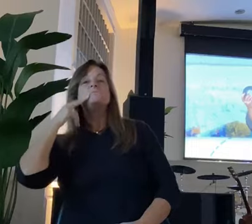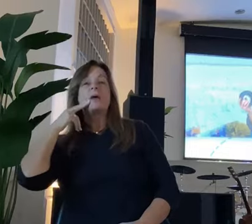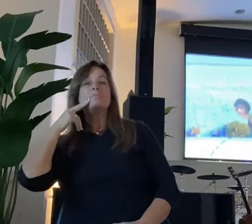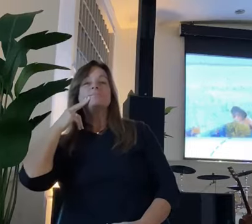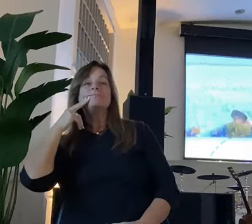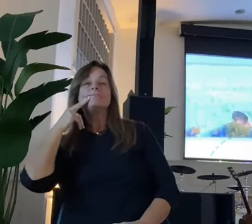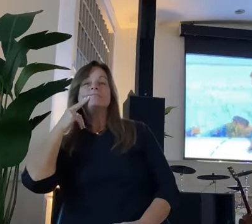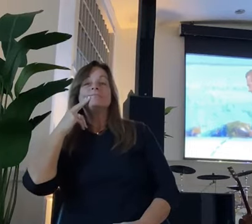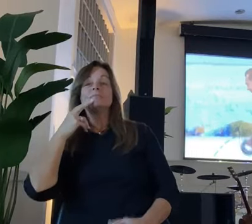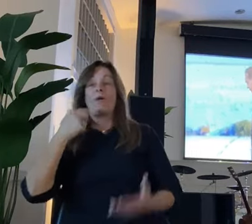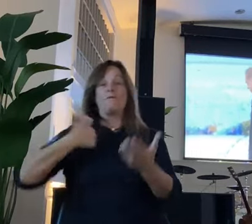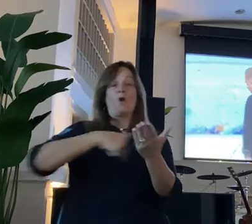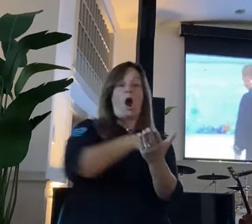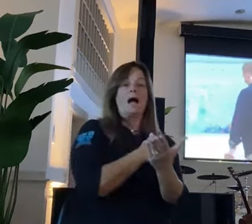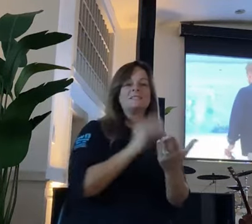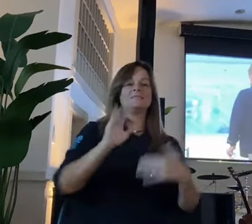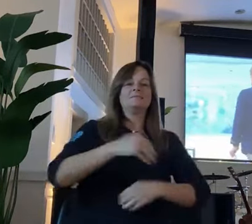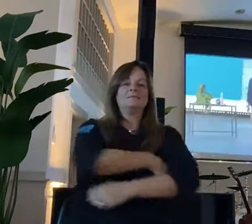There's something for the Holy Spirit to work